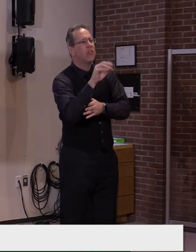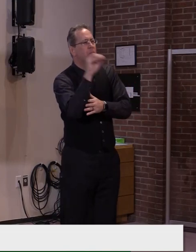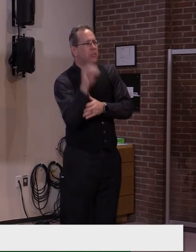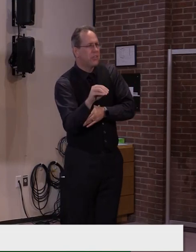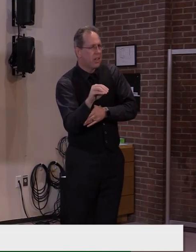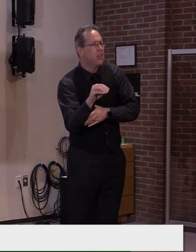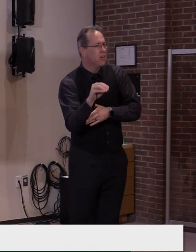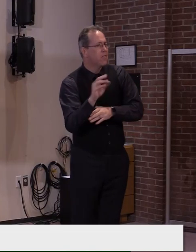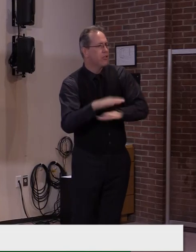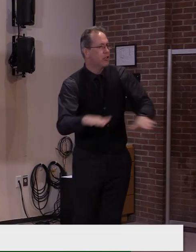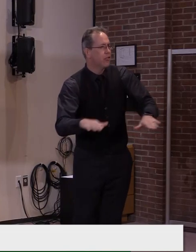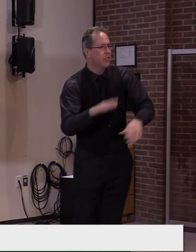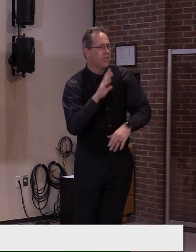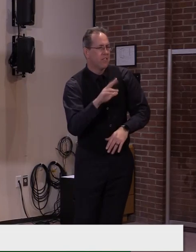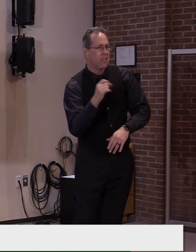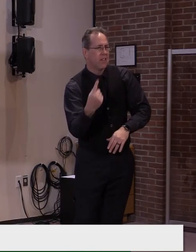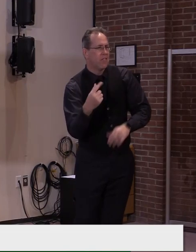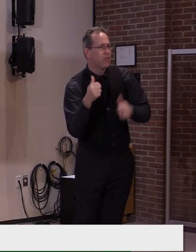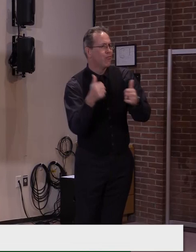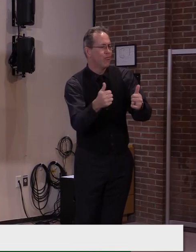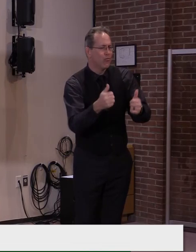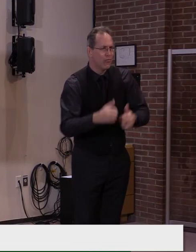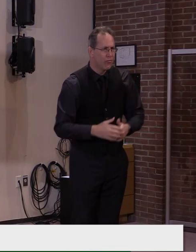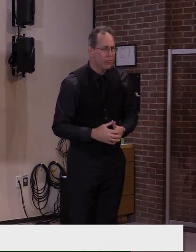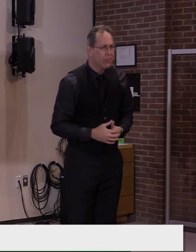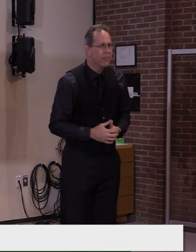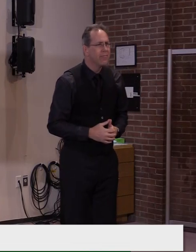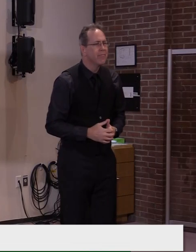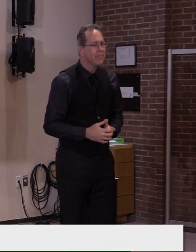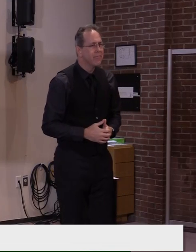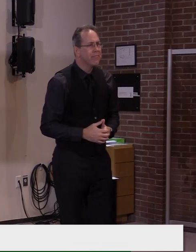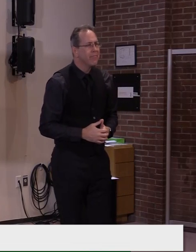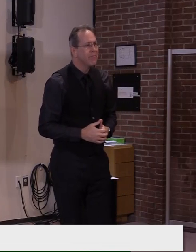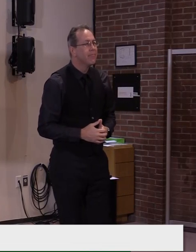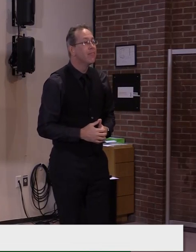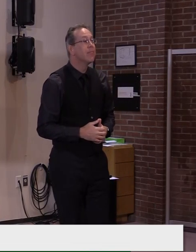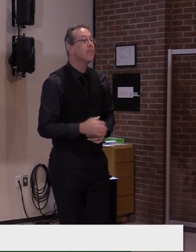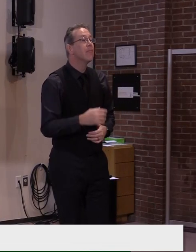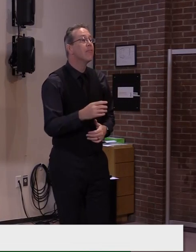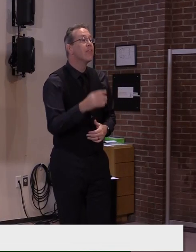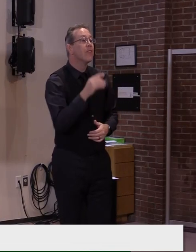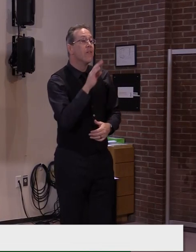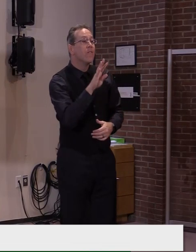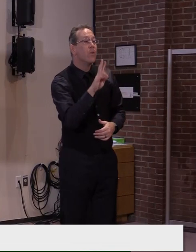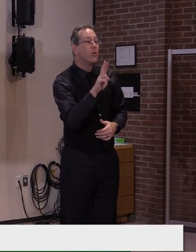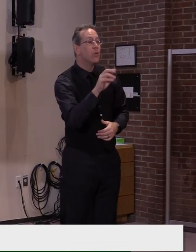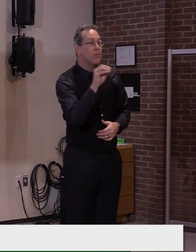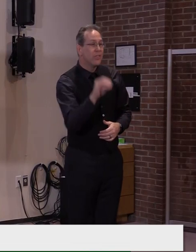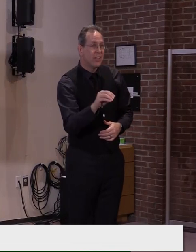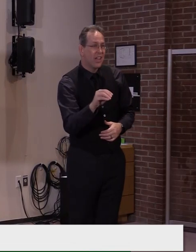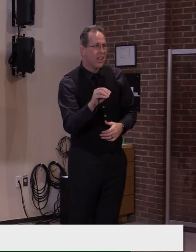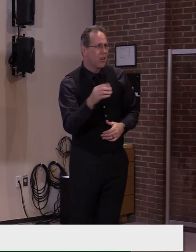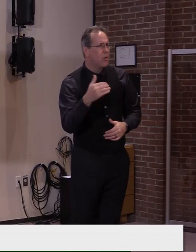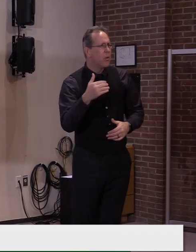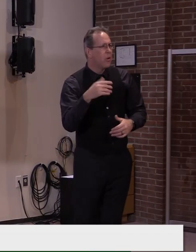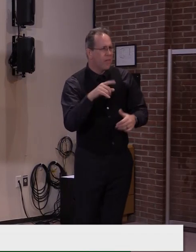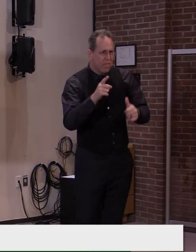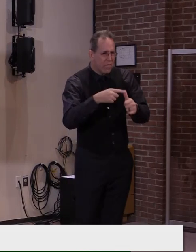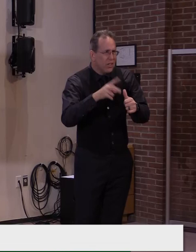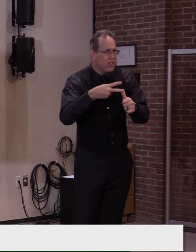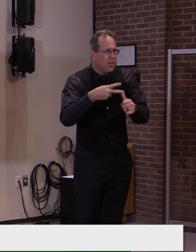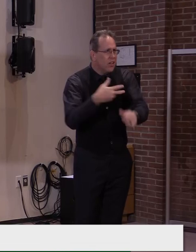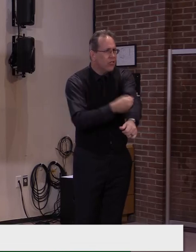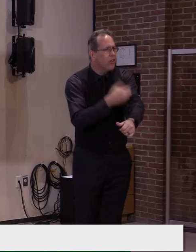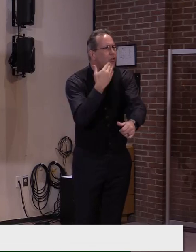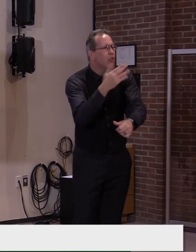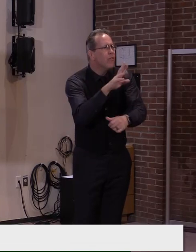Vermont children ages 5 to 11. 42% are now fully vaccinated and up to date. As I mentioned last